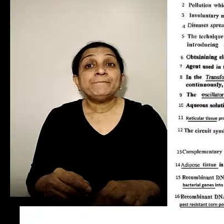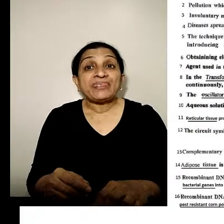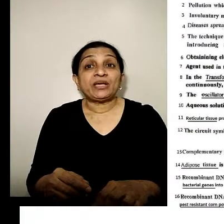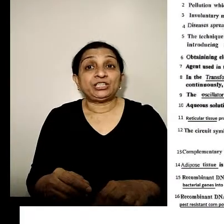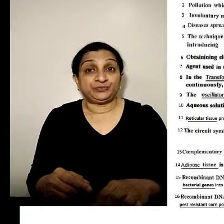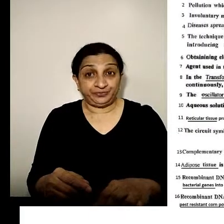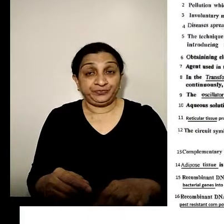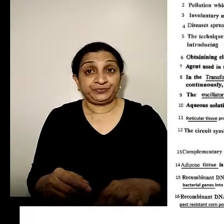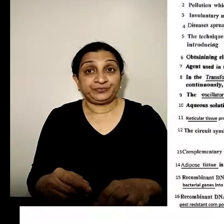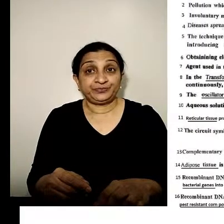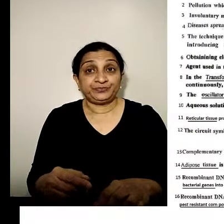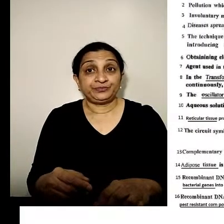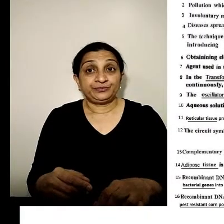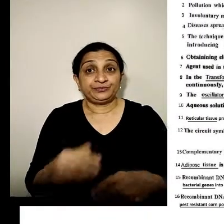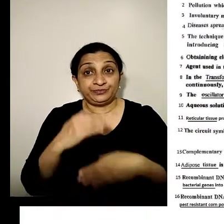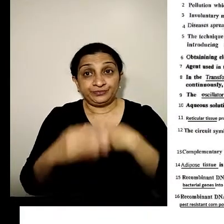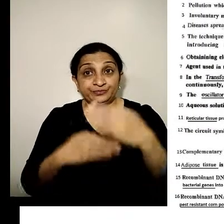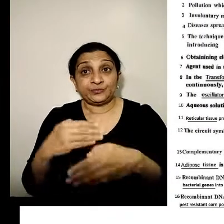method